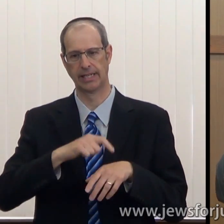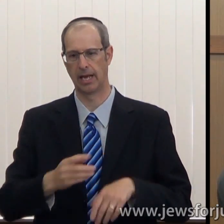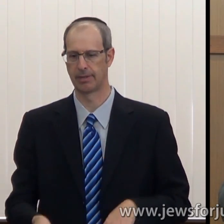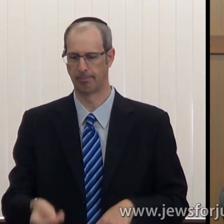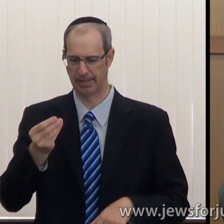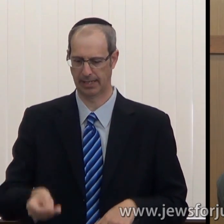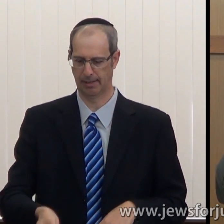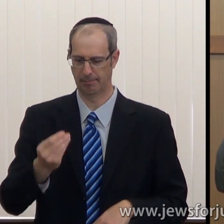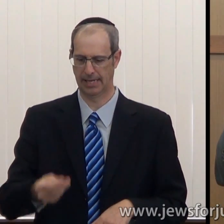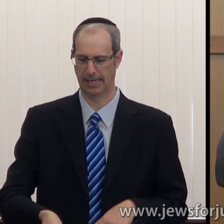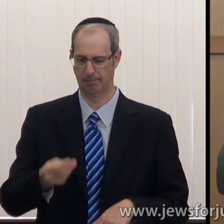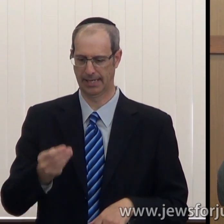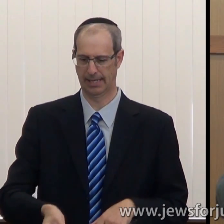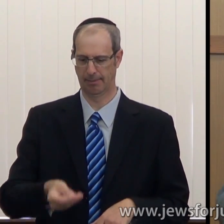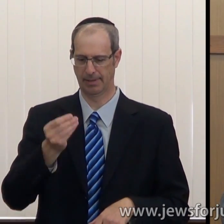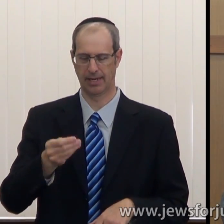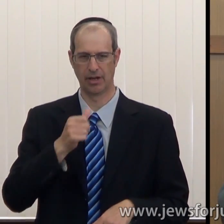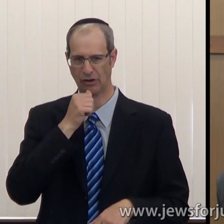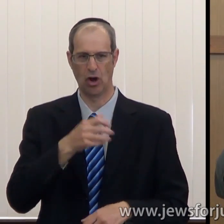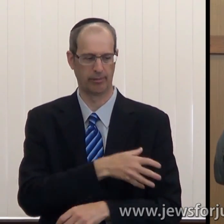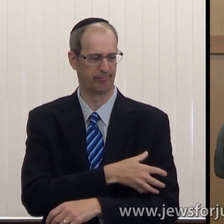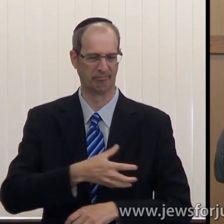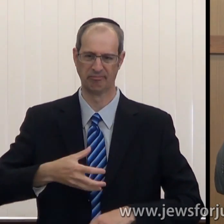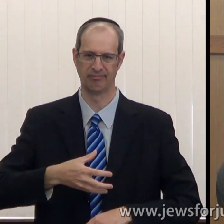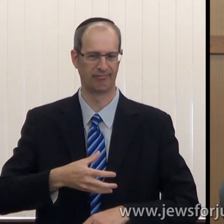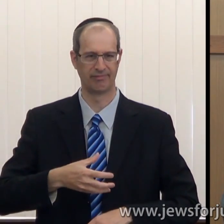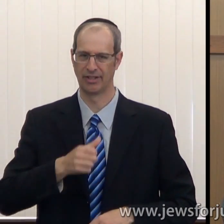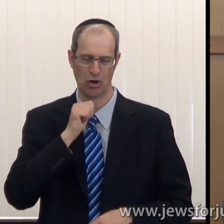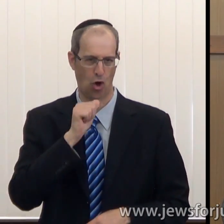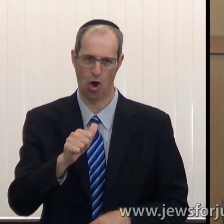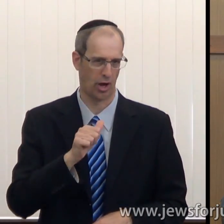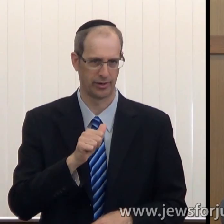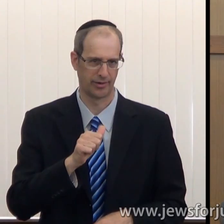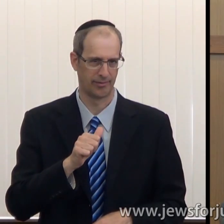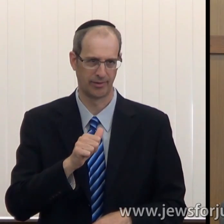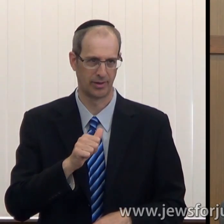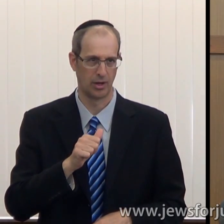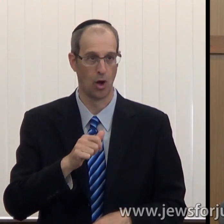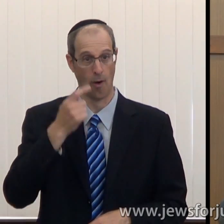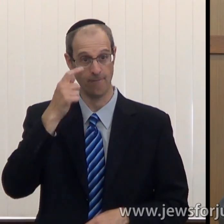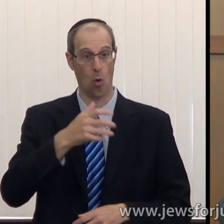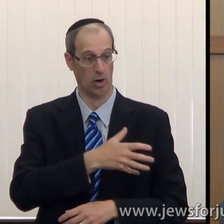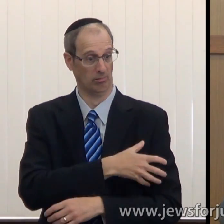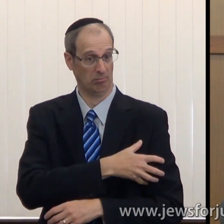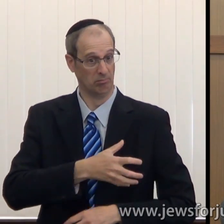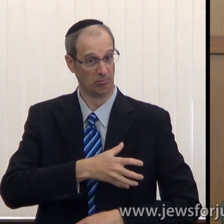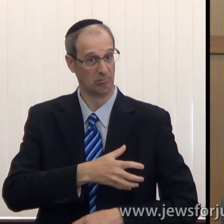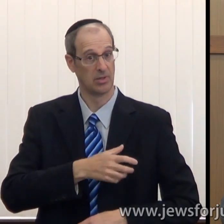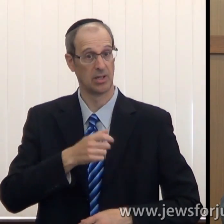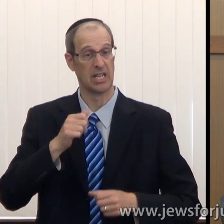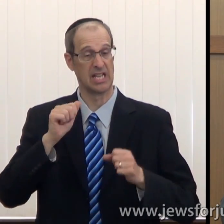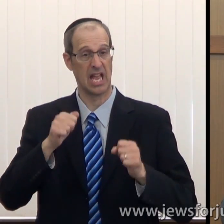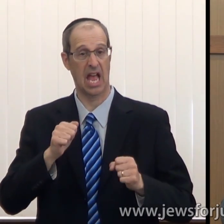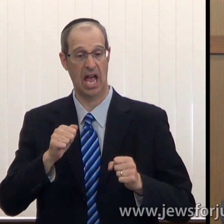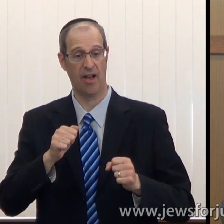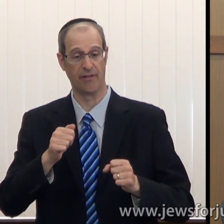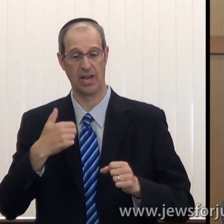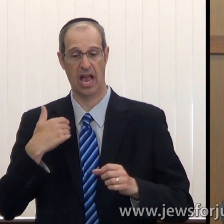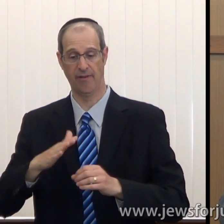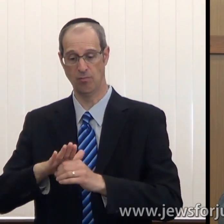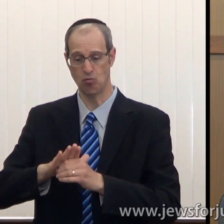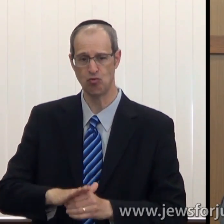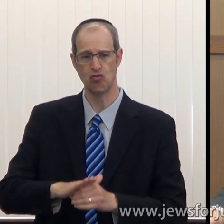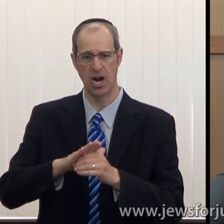you wouldn't build your muscles. This is not going to build muscles. To build muscles, you have to overcome